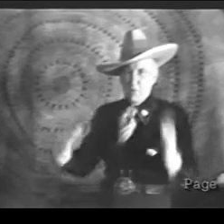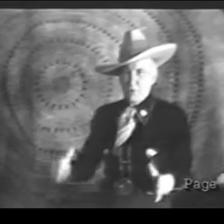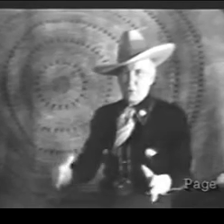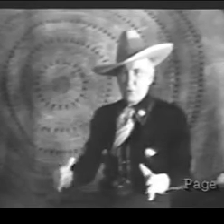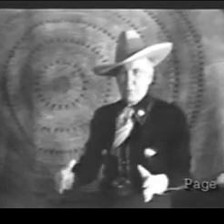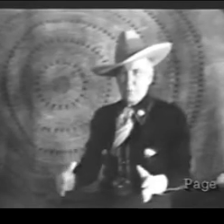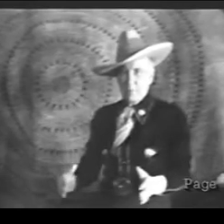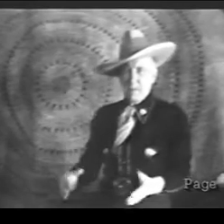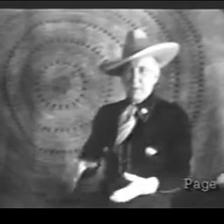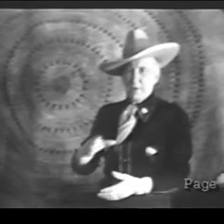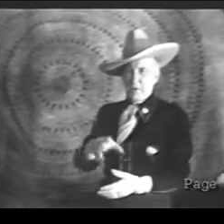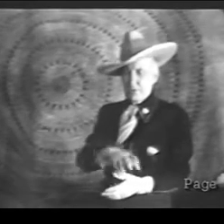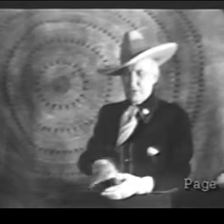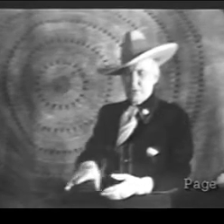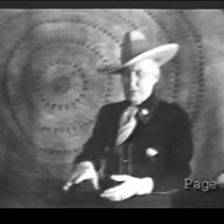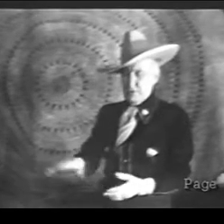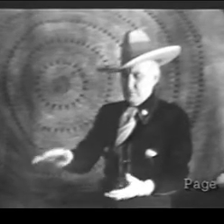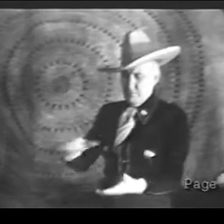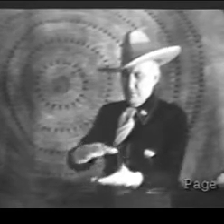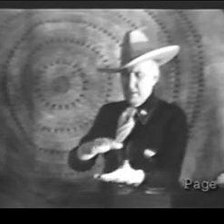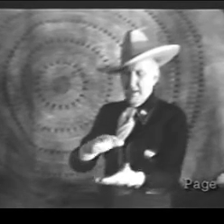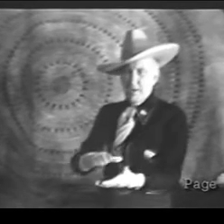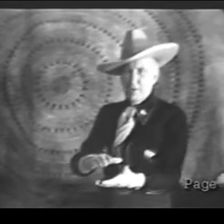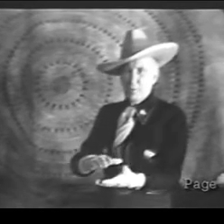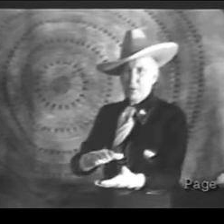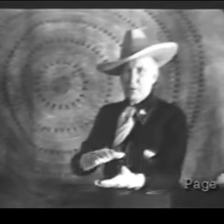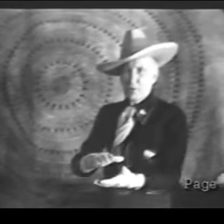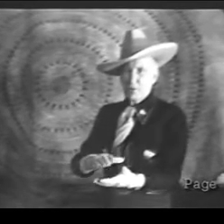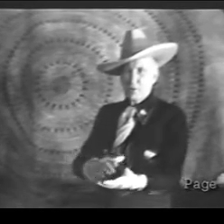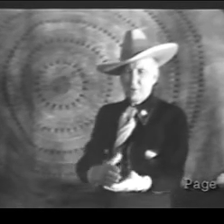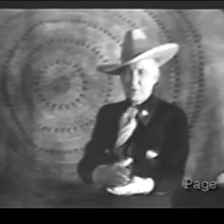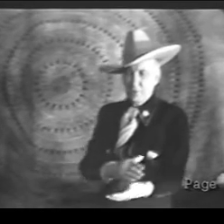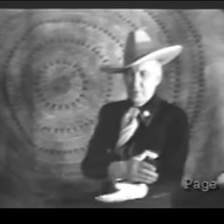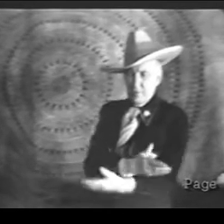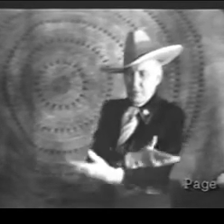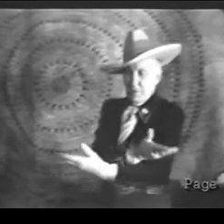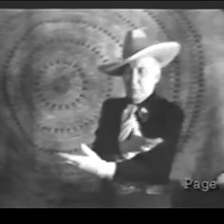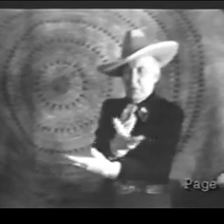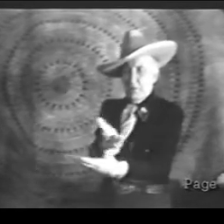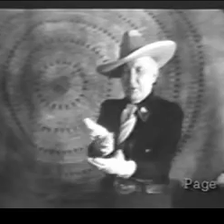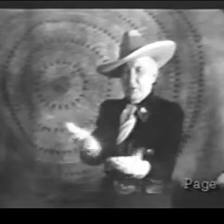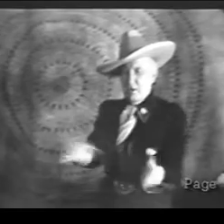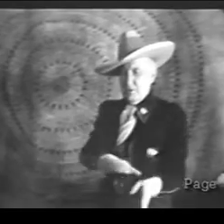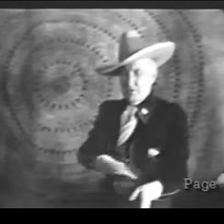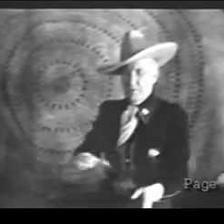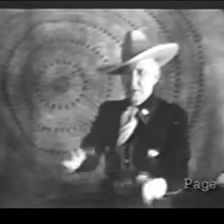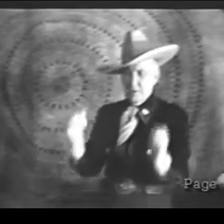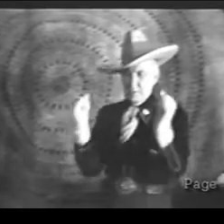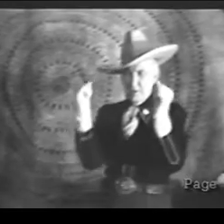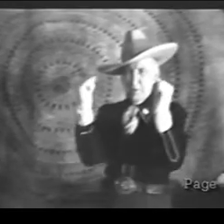buffalo robe. They also took those big, heavy winter coats of the buffalo and put them on the ground and made their